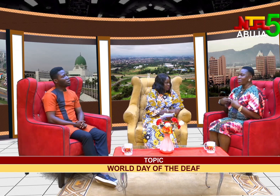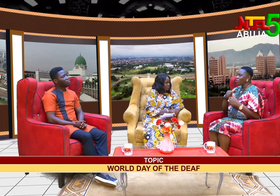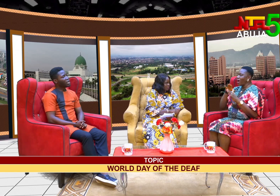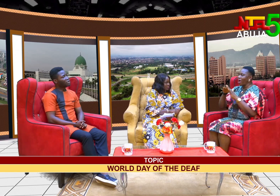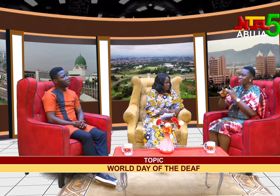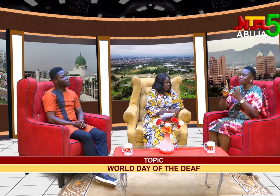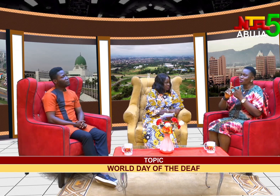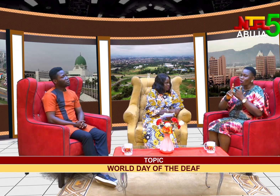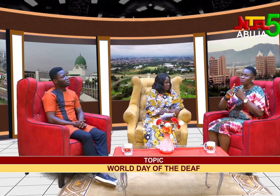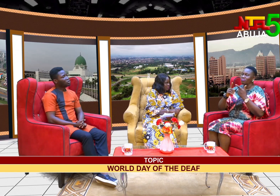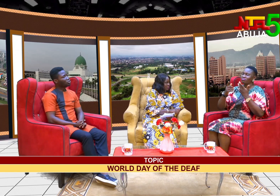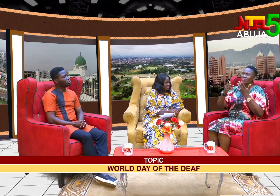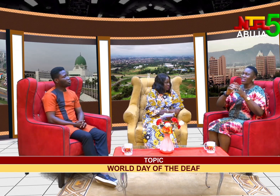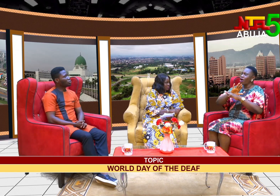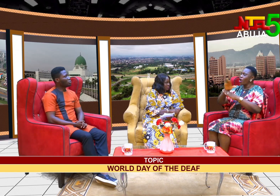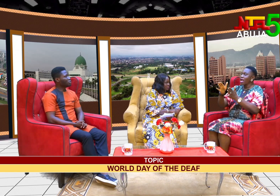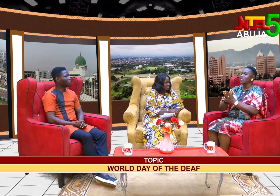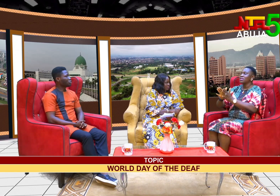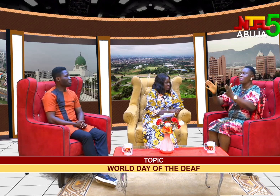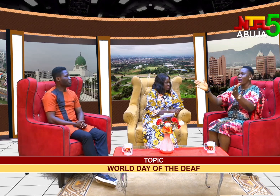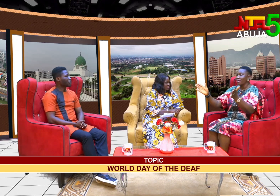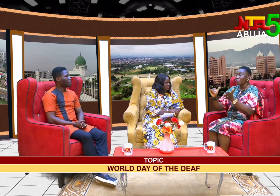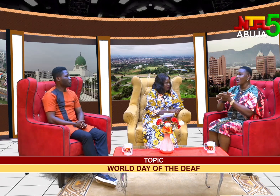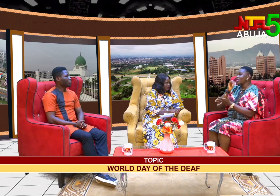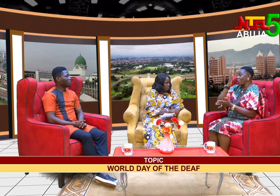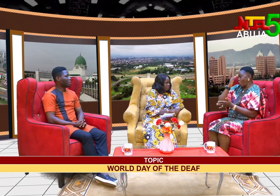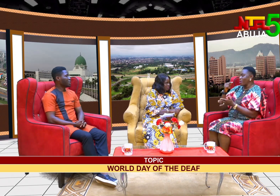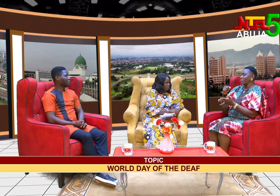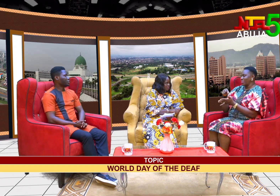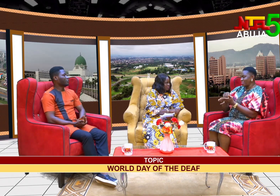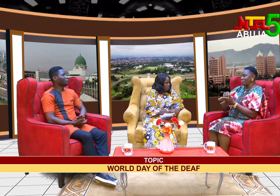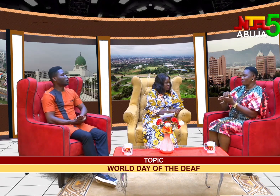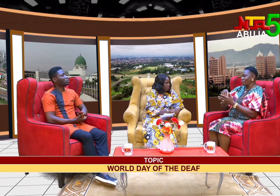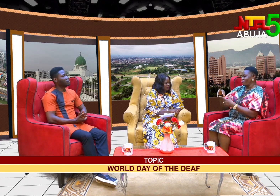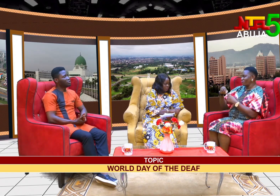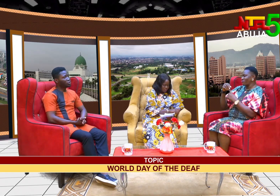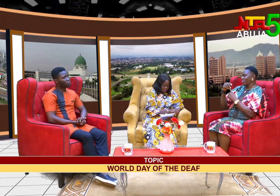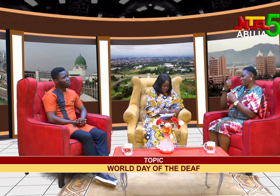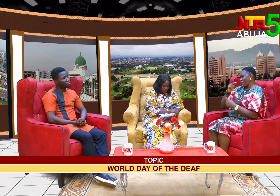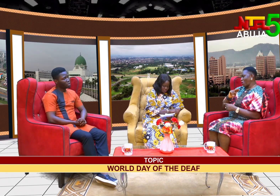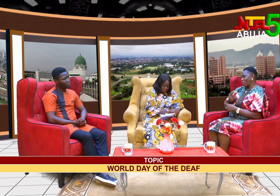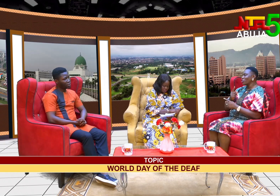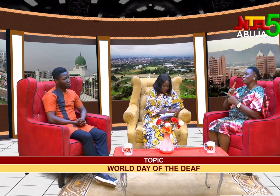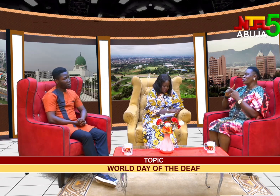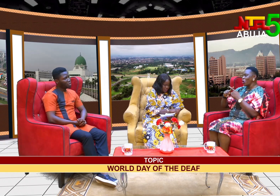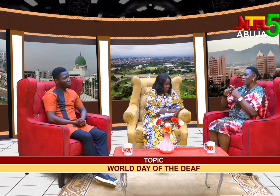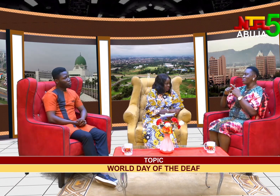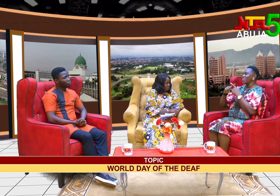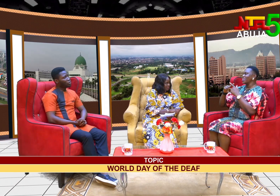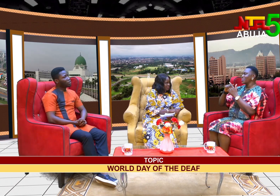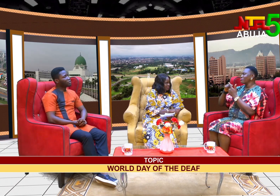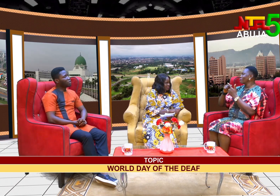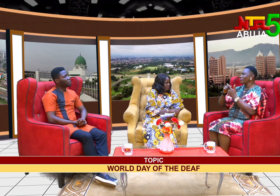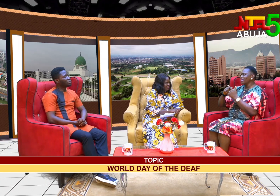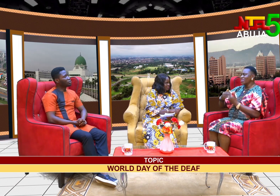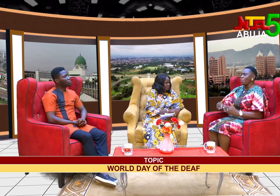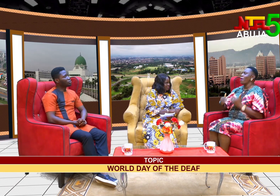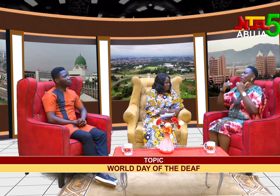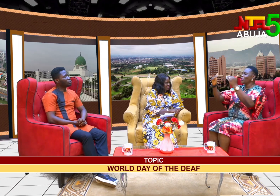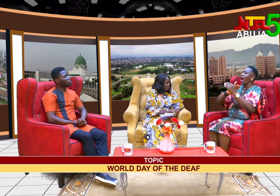be achieved, you know, through communication in sign language. And access to information is also a human right. Mm. So to us, it is to, you